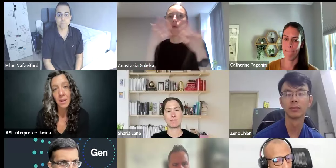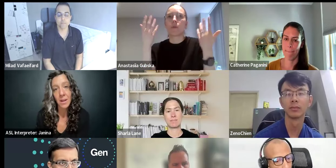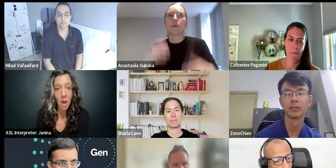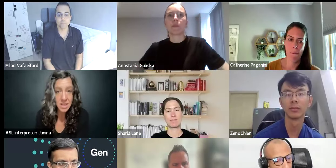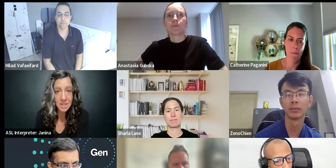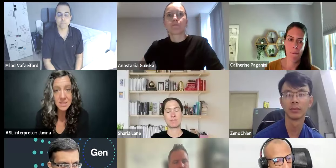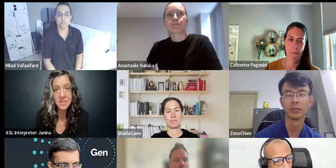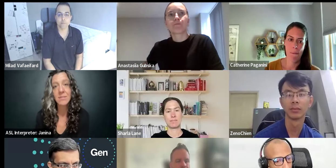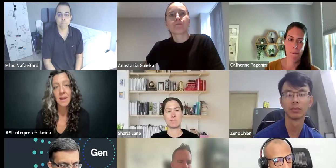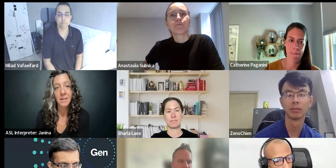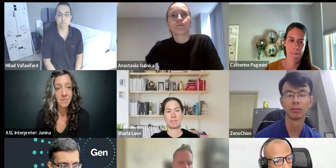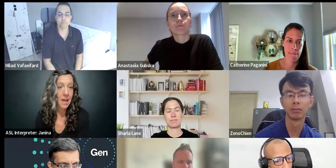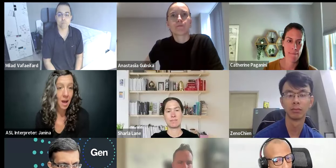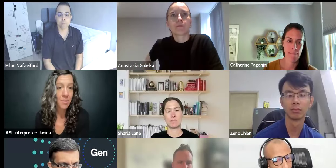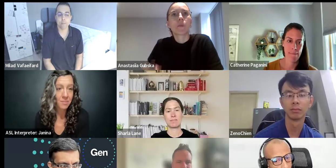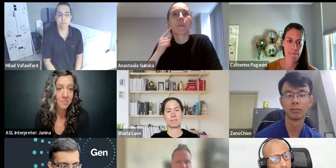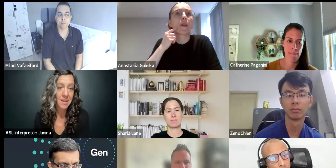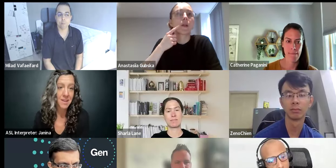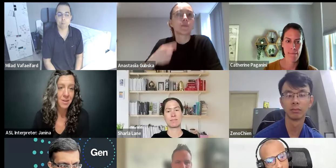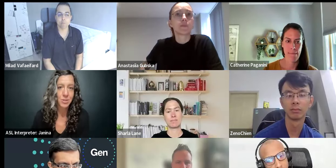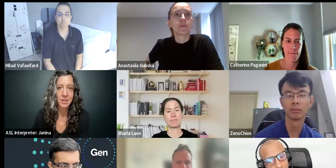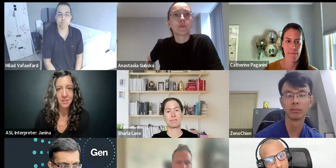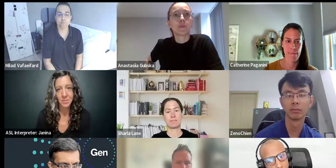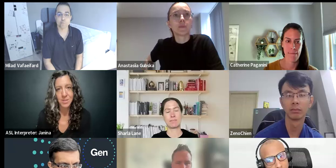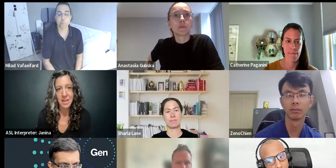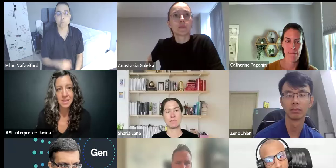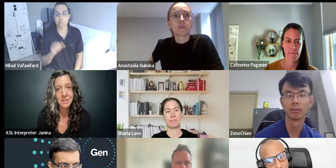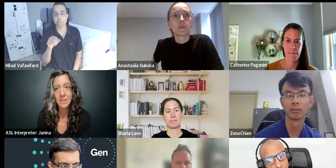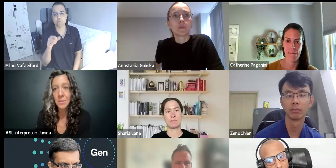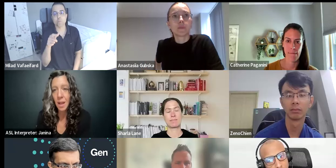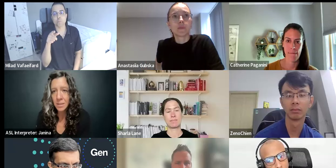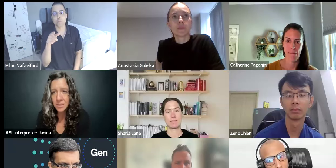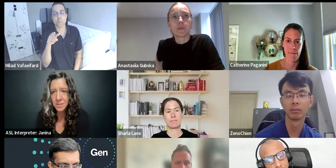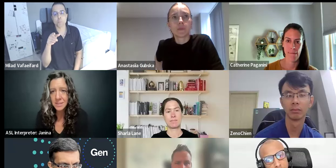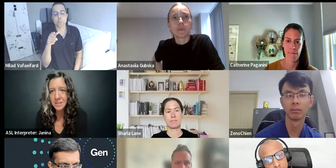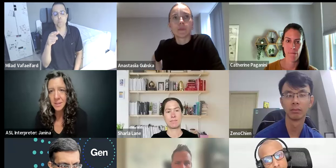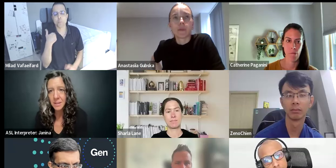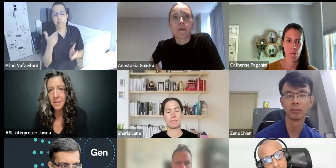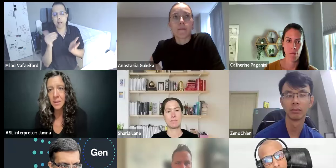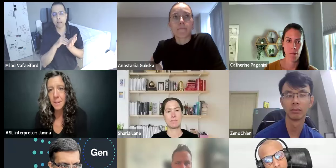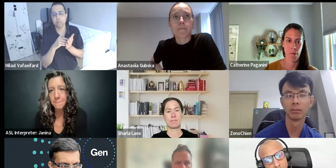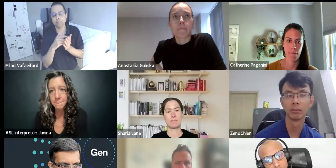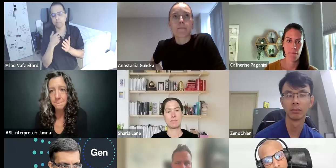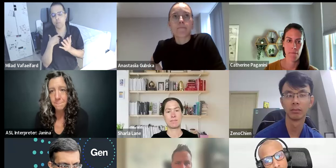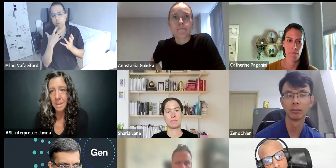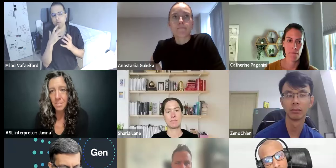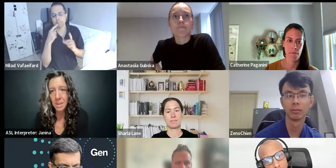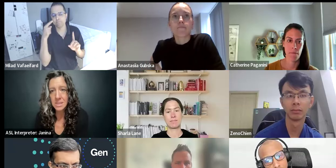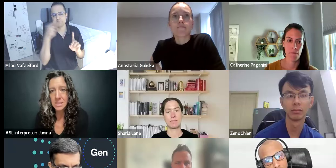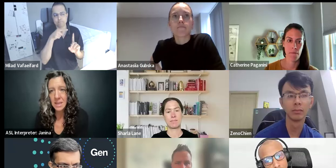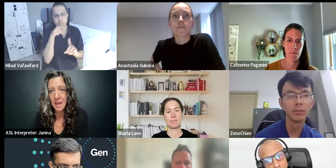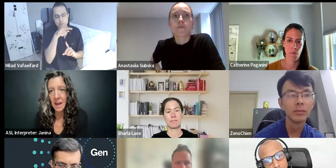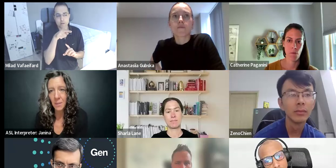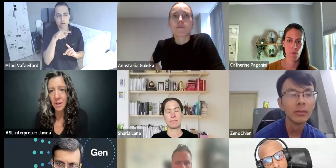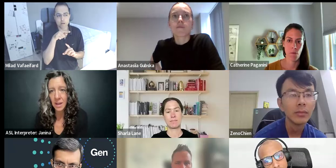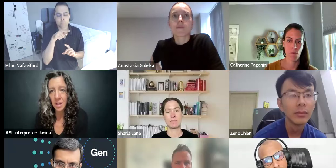their content and help them eventually present. Milad, did you want to say something? Milad